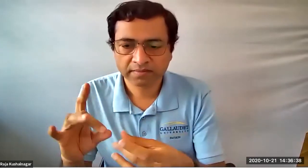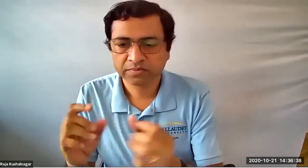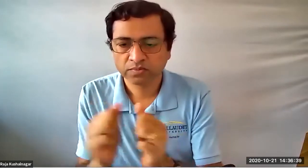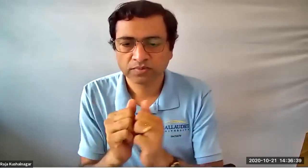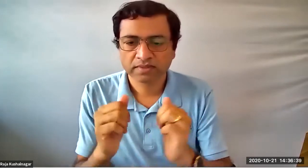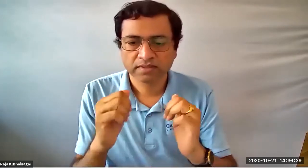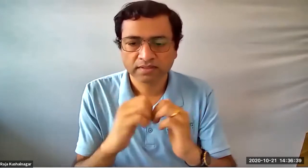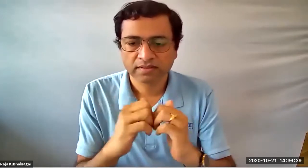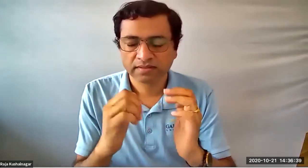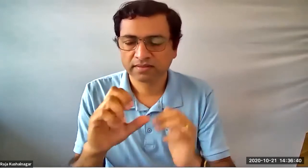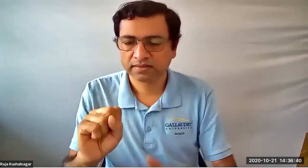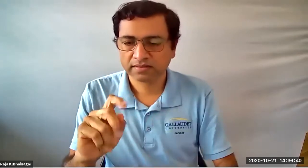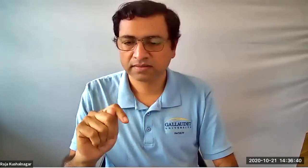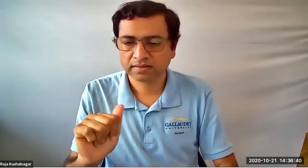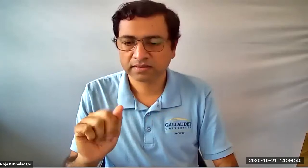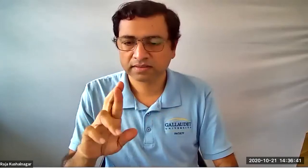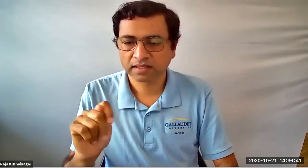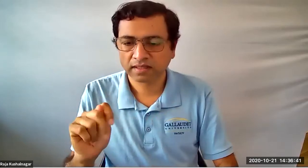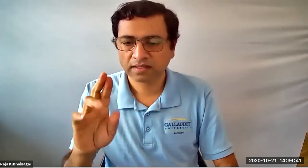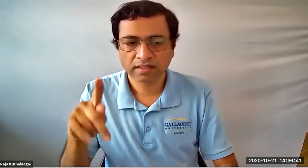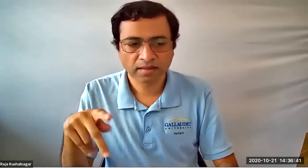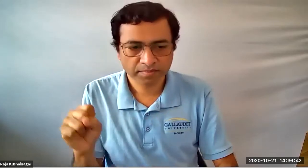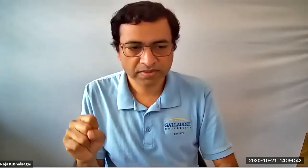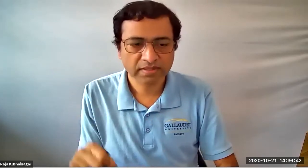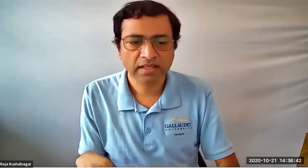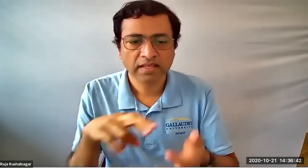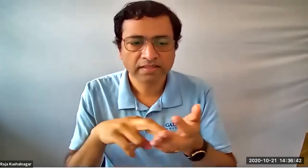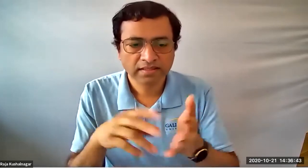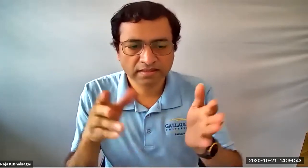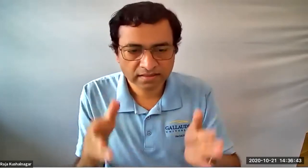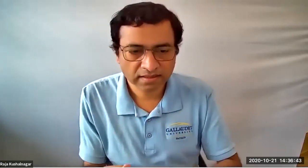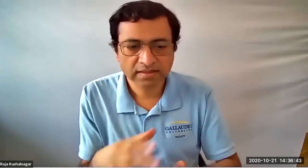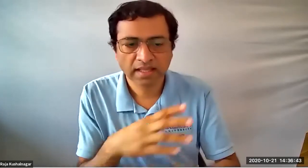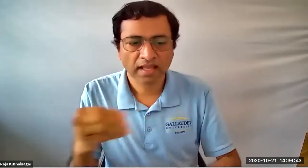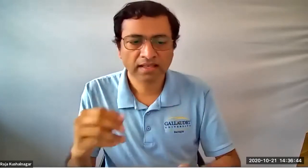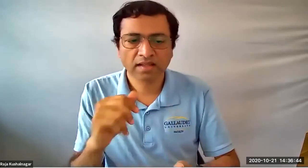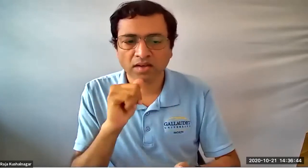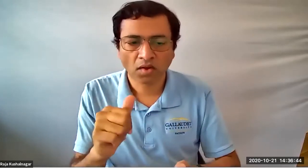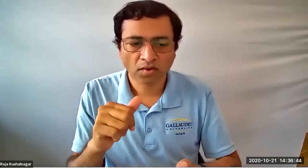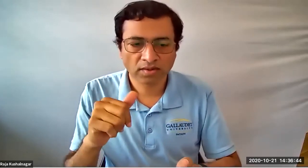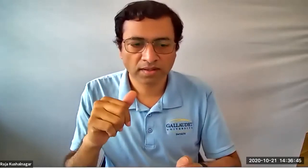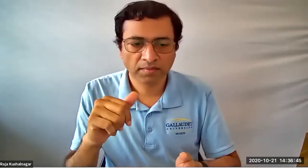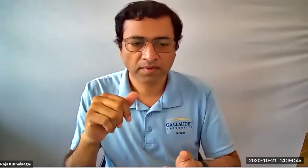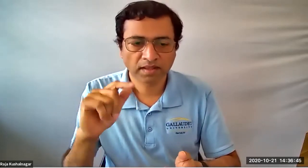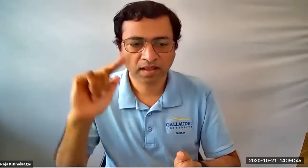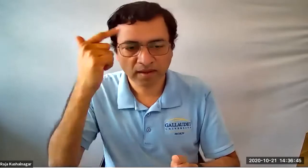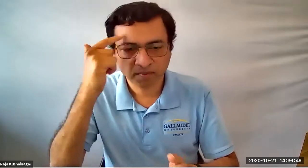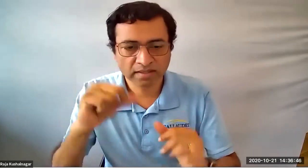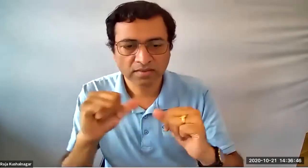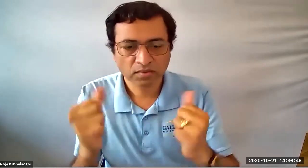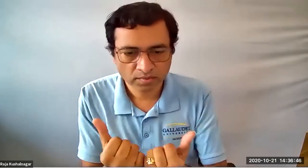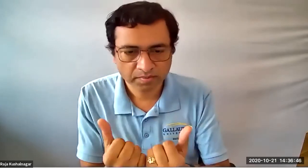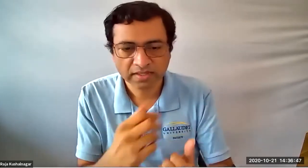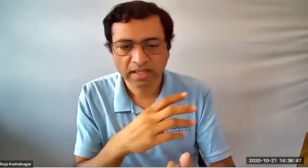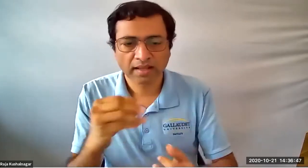Heather has worked to support and encourage the growth of a number of startup companies, including